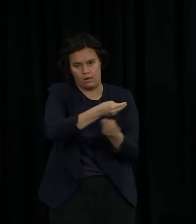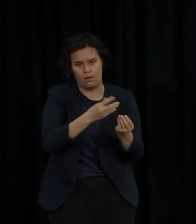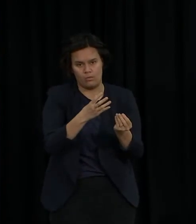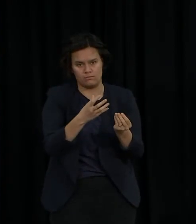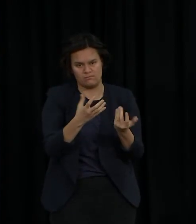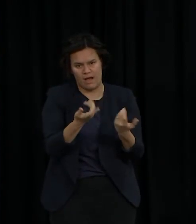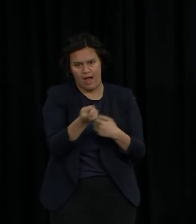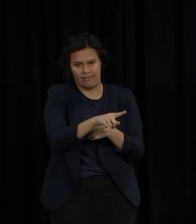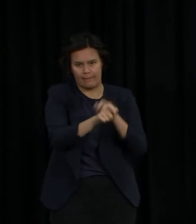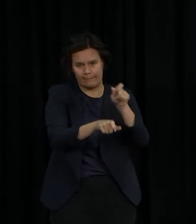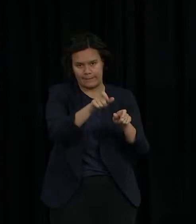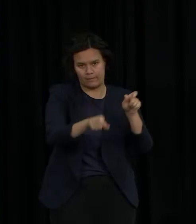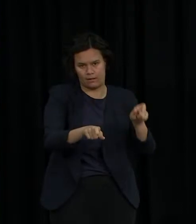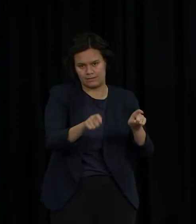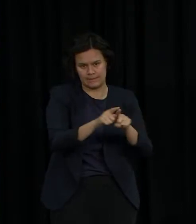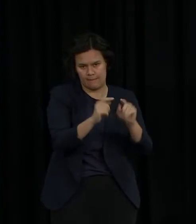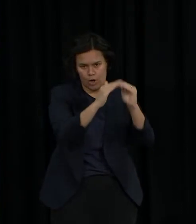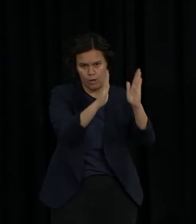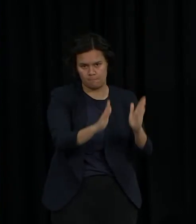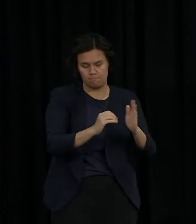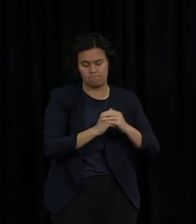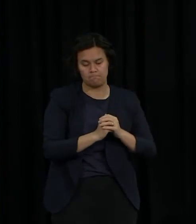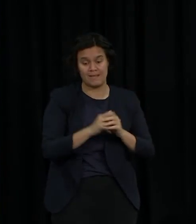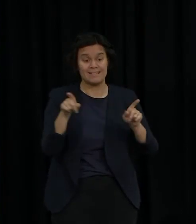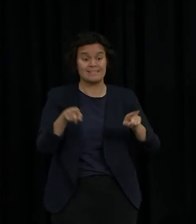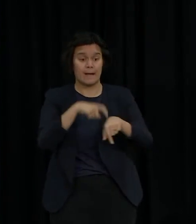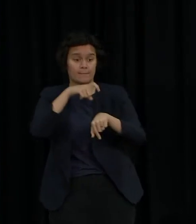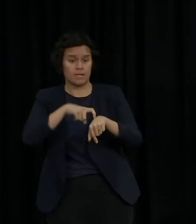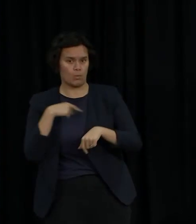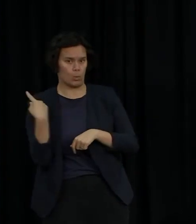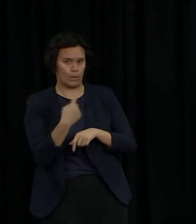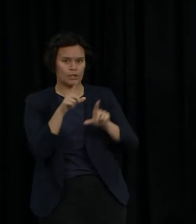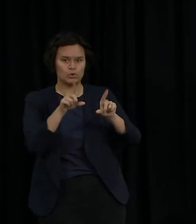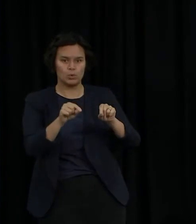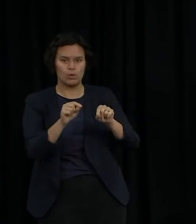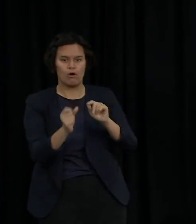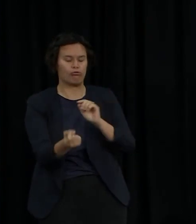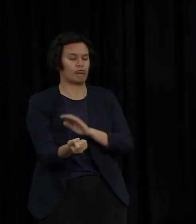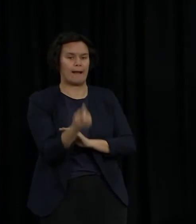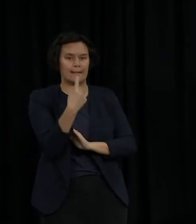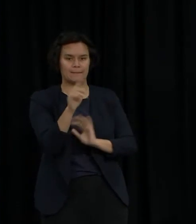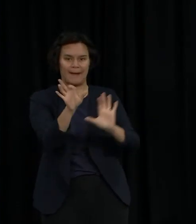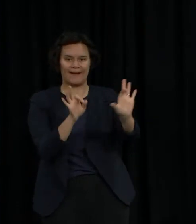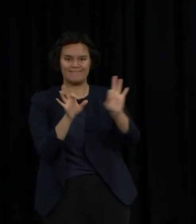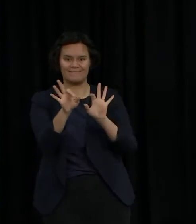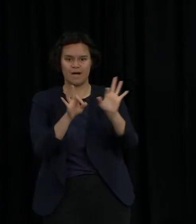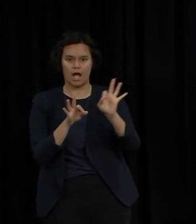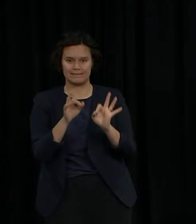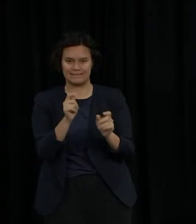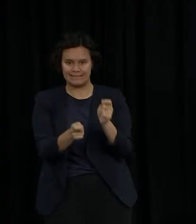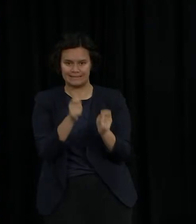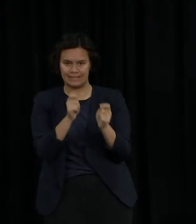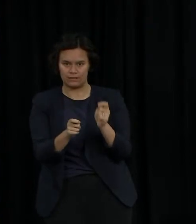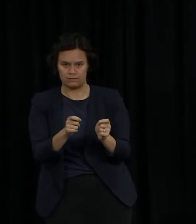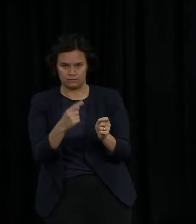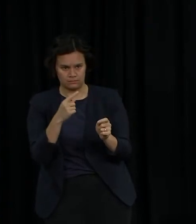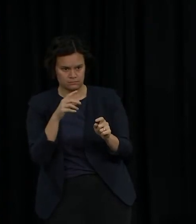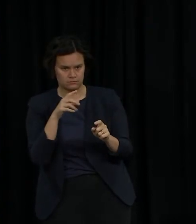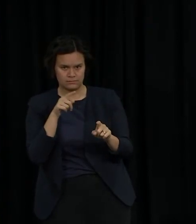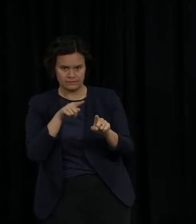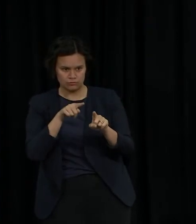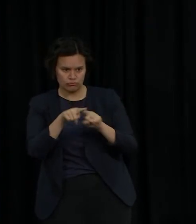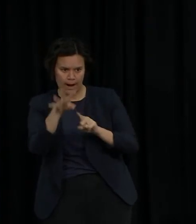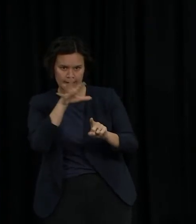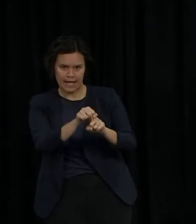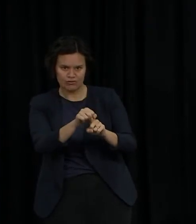broad-based surveillance plan across Auckland in order to target our testing in